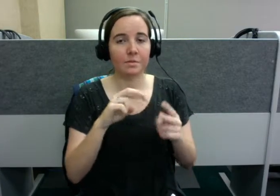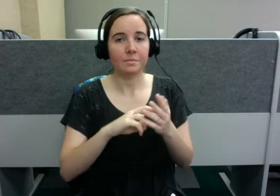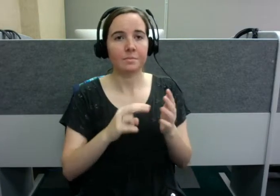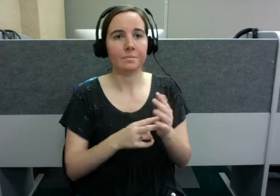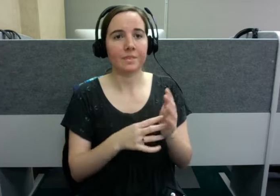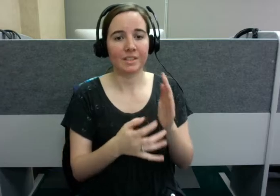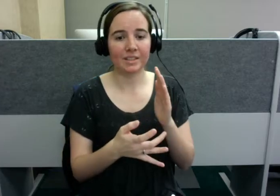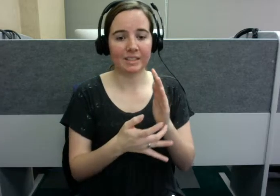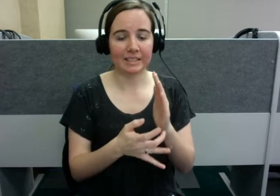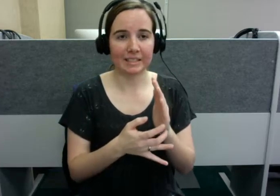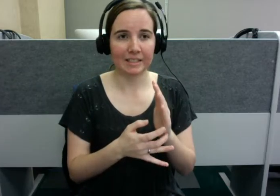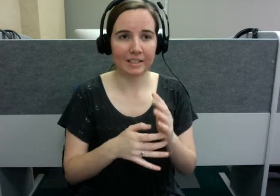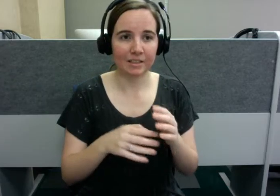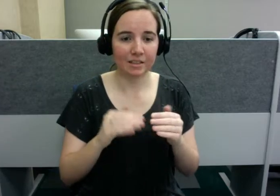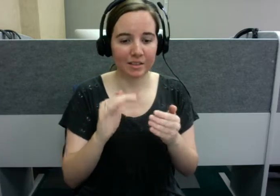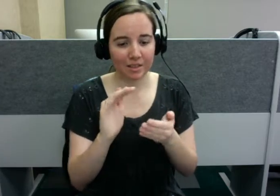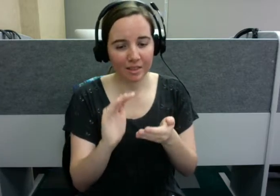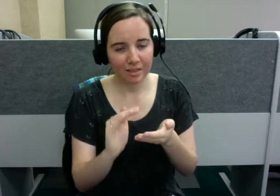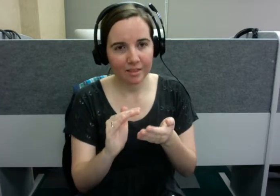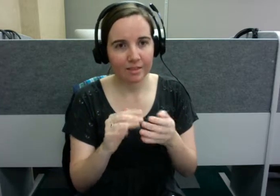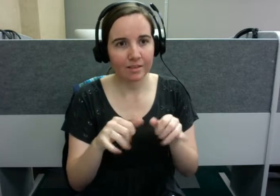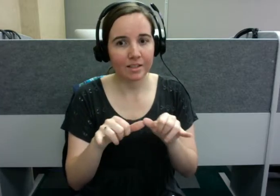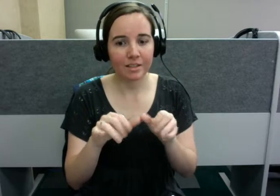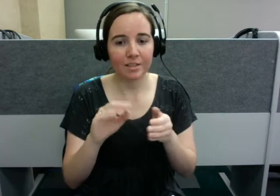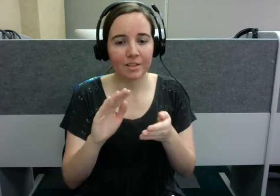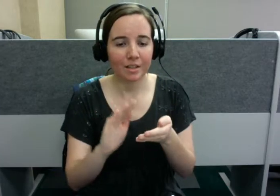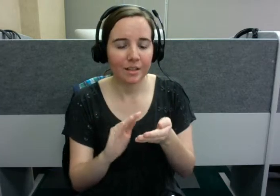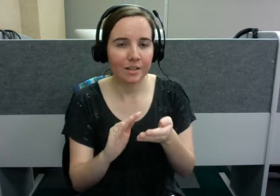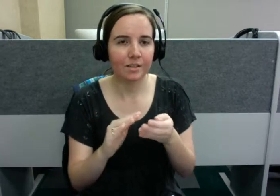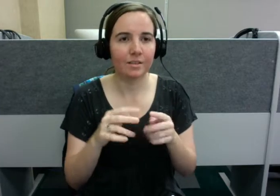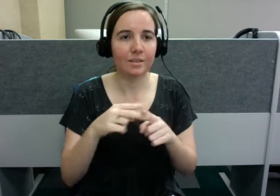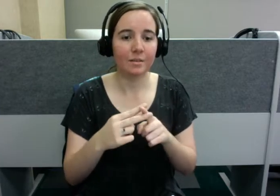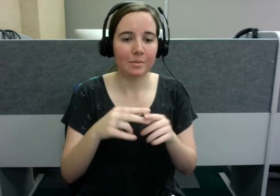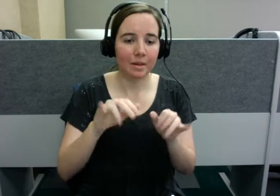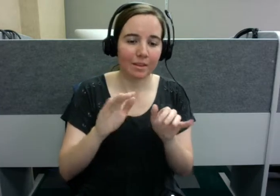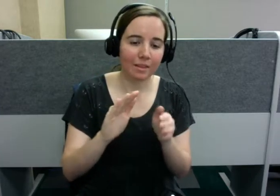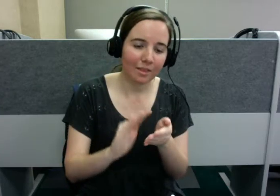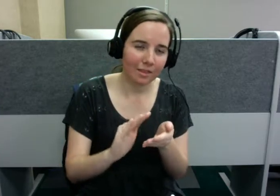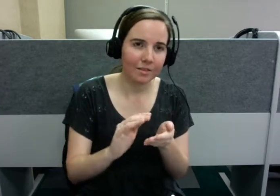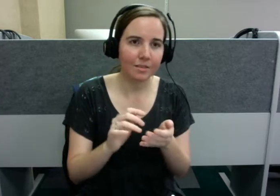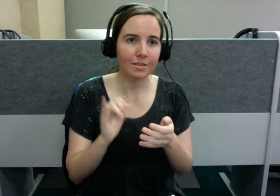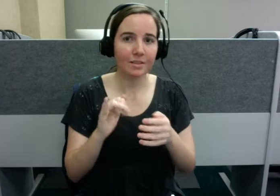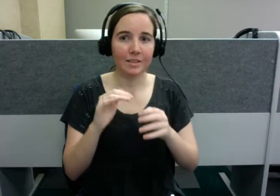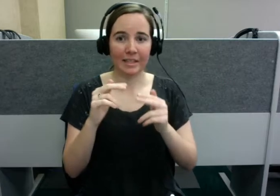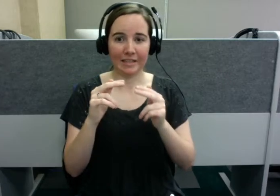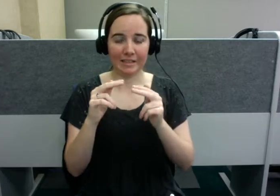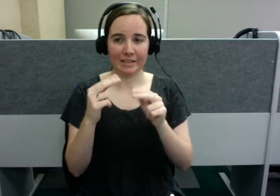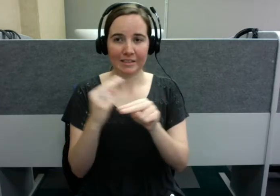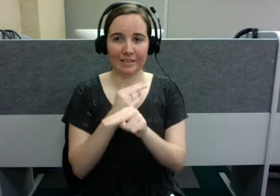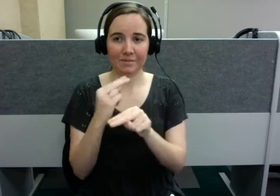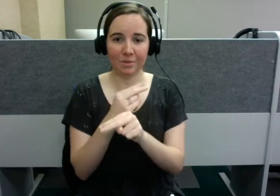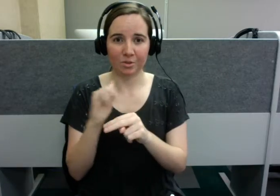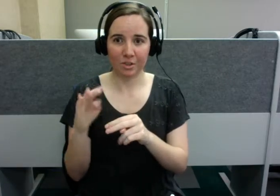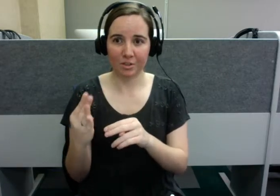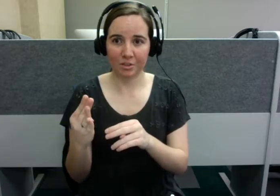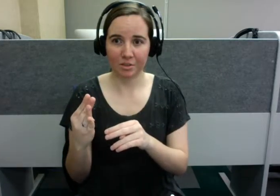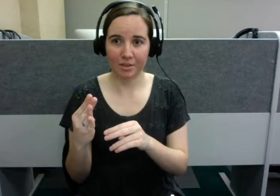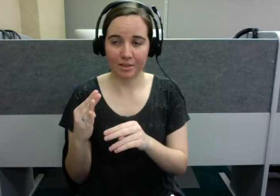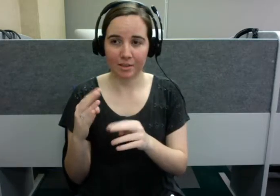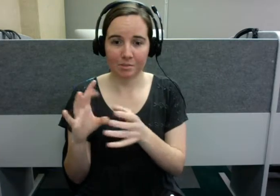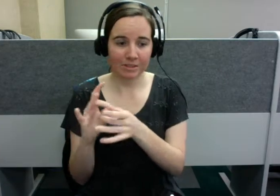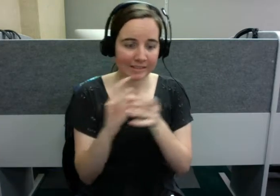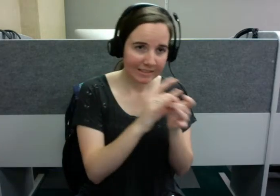fitters. The infrastructure jobs that everybody is talking about creating are those guys, the ones that have been in decline over and